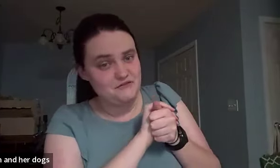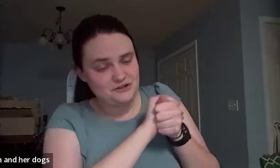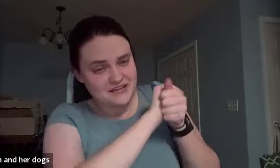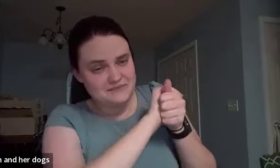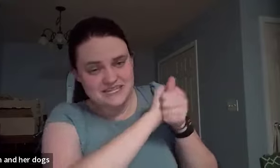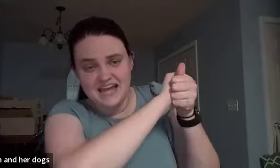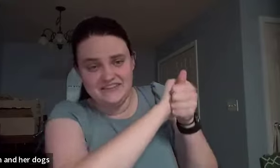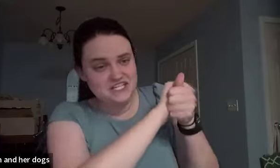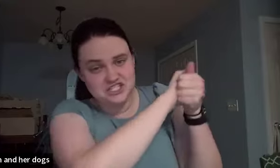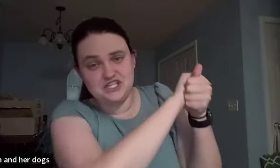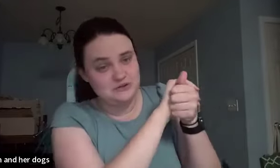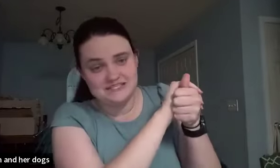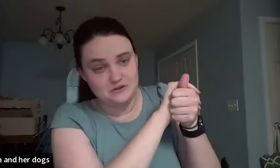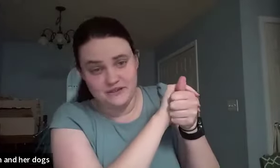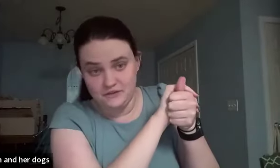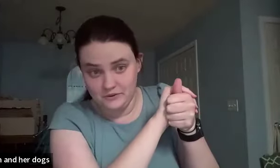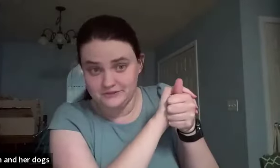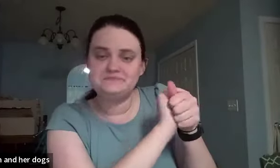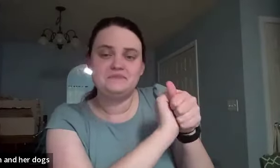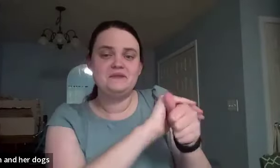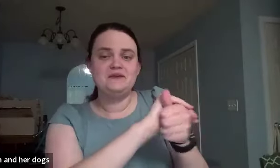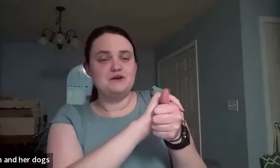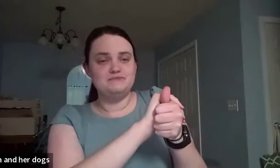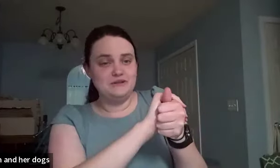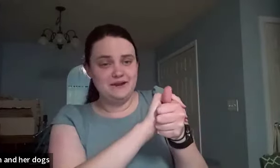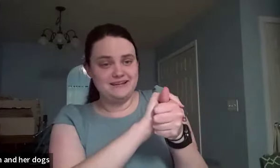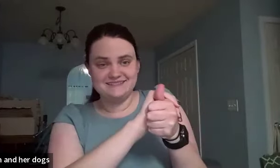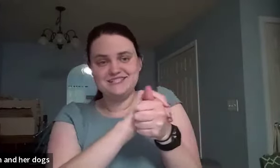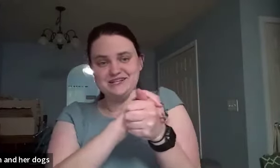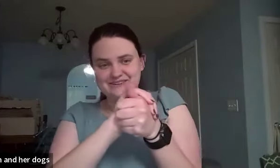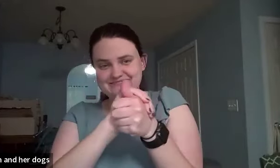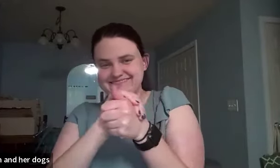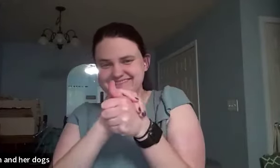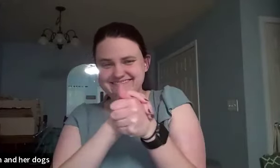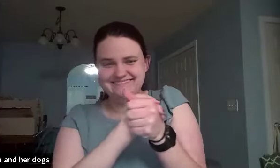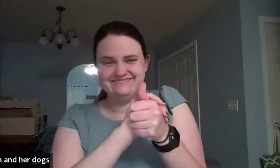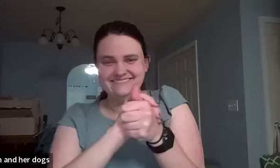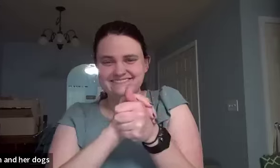of all time. I think it's just the cutest little thing in the world. So I'm totally biased. Turtle.